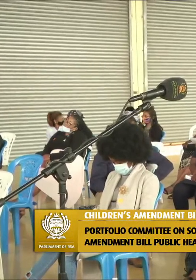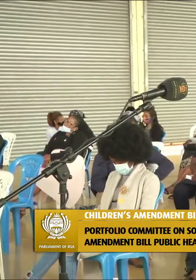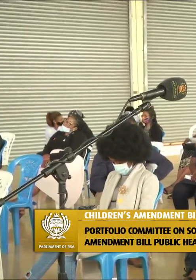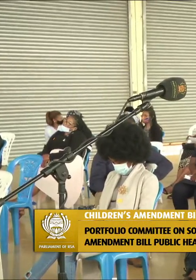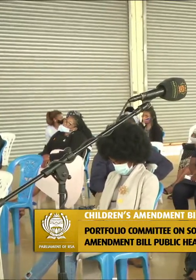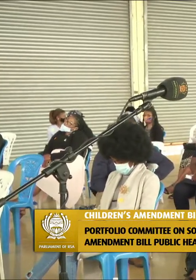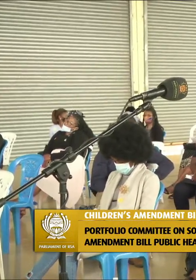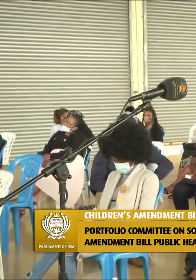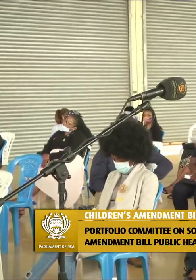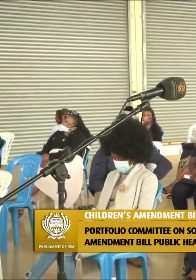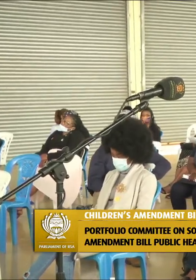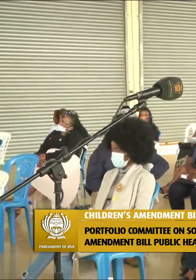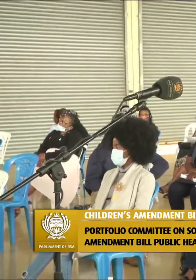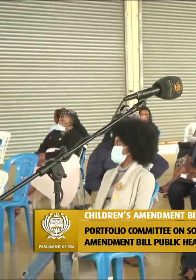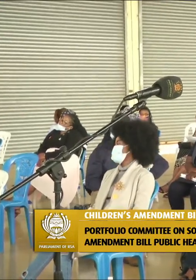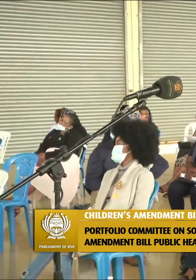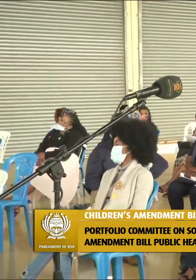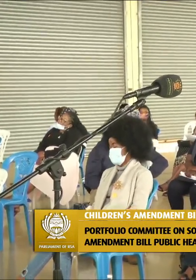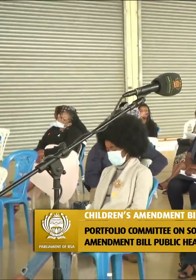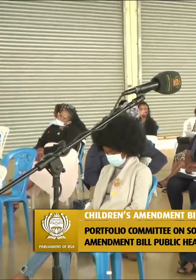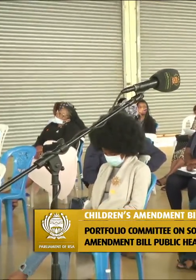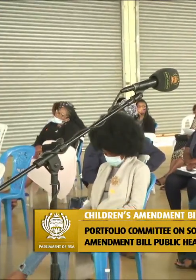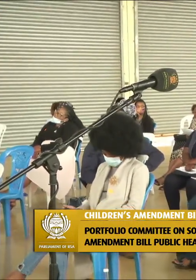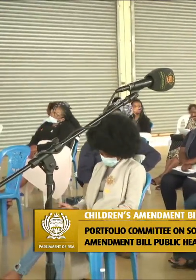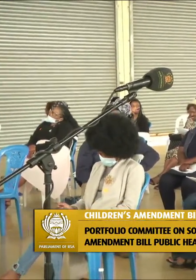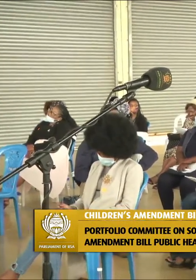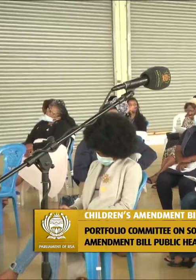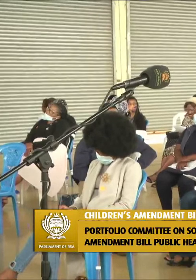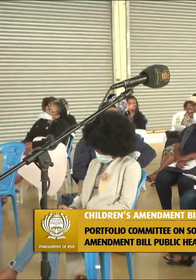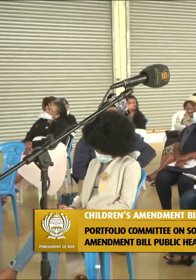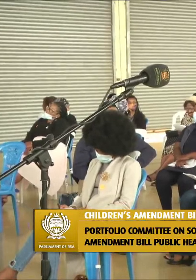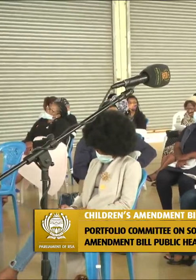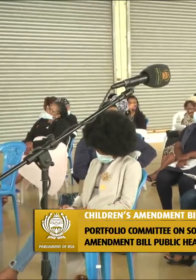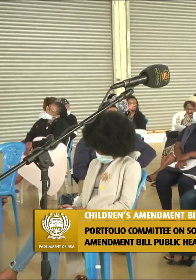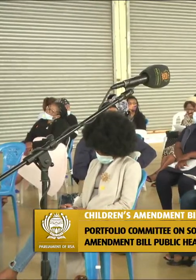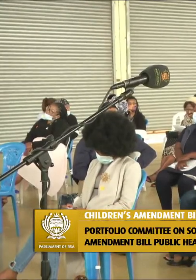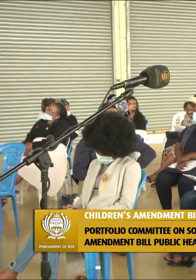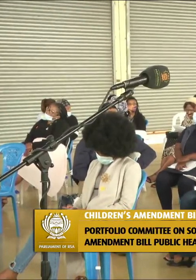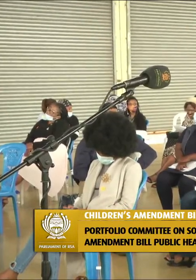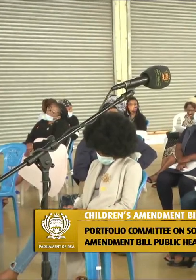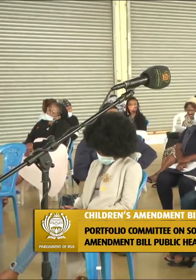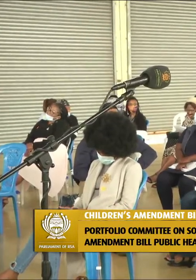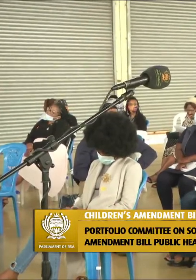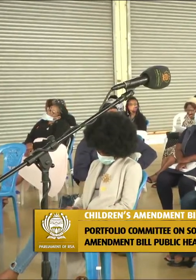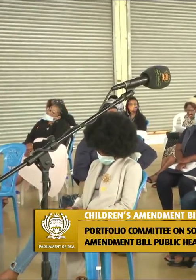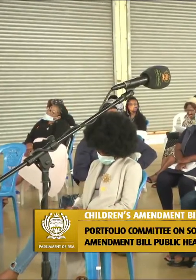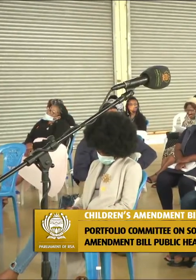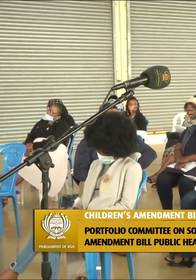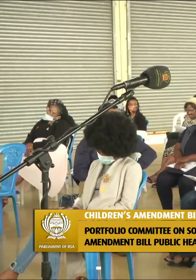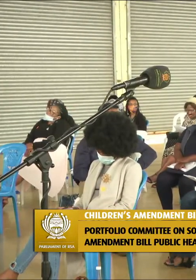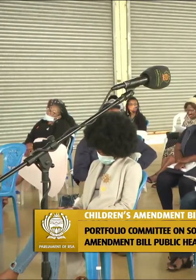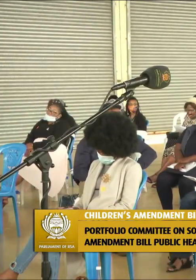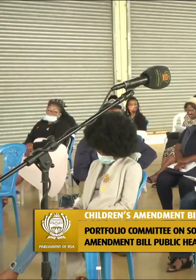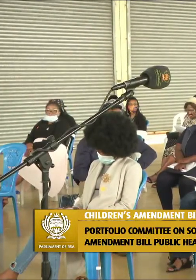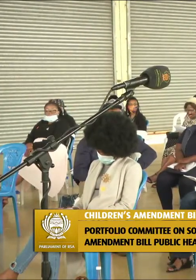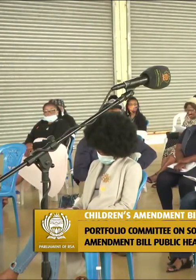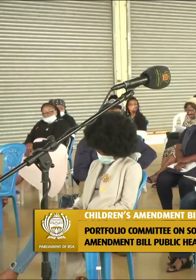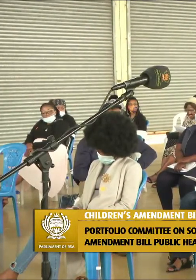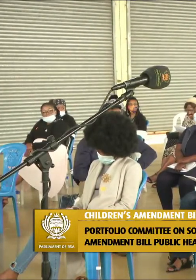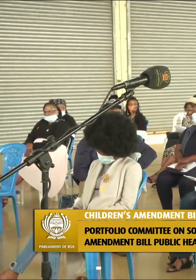for grocery money at home when the father comes. Where are the ladies? All